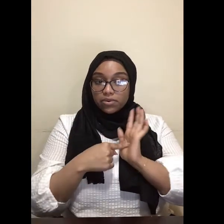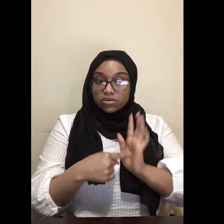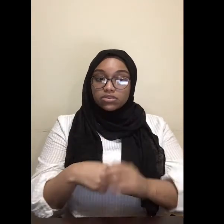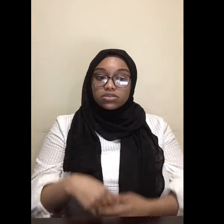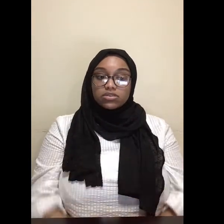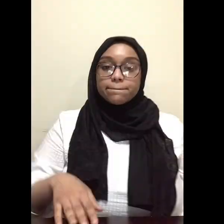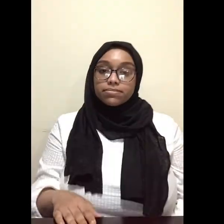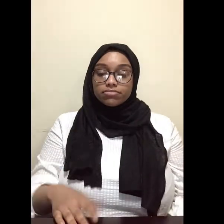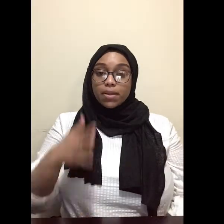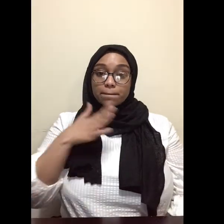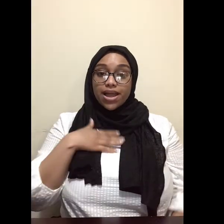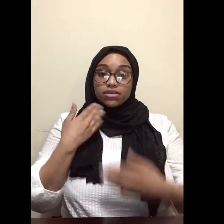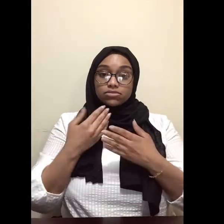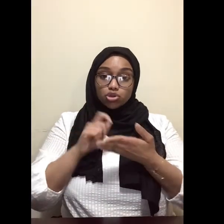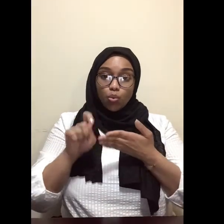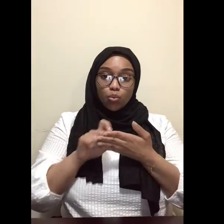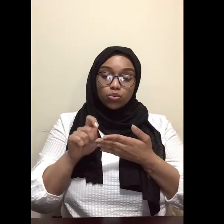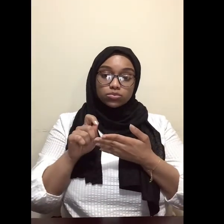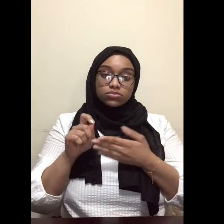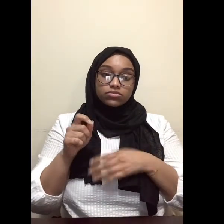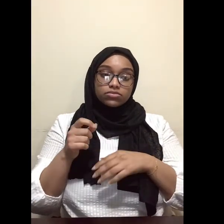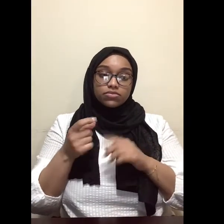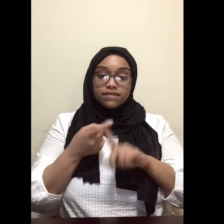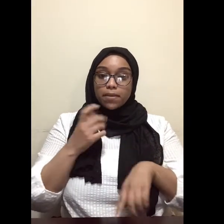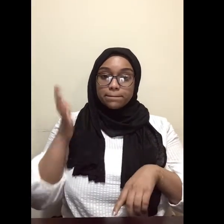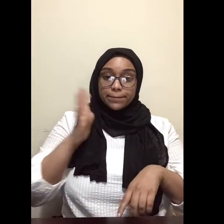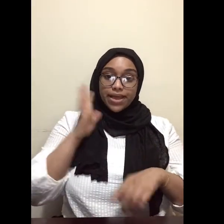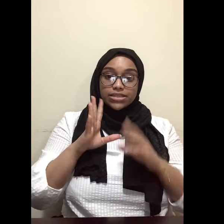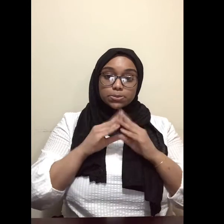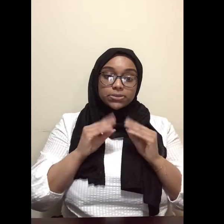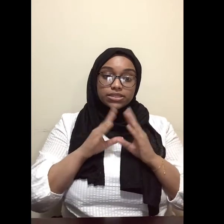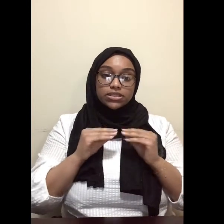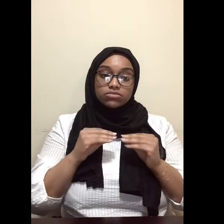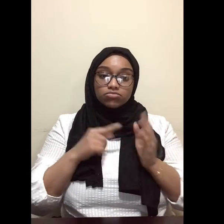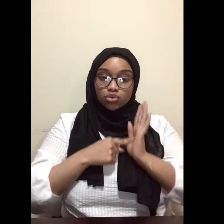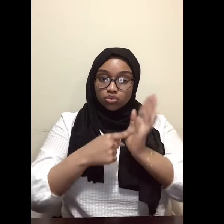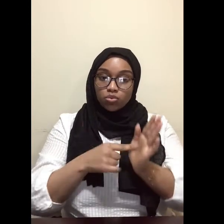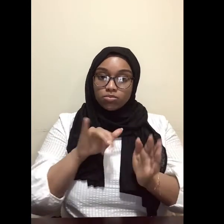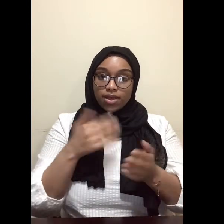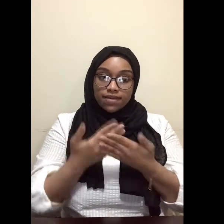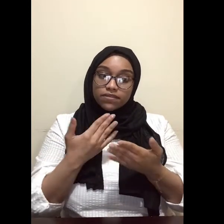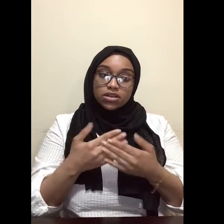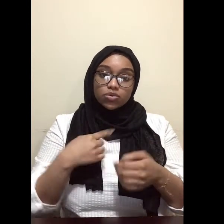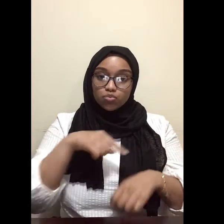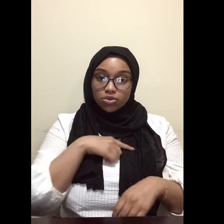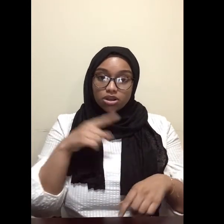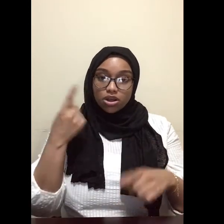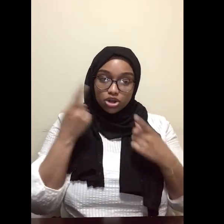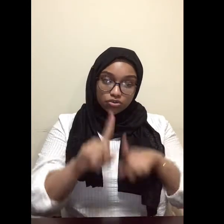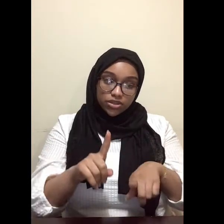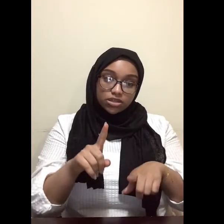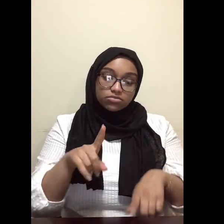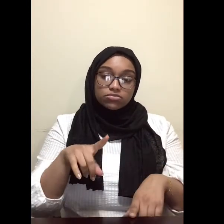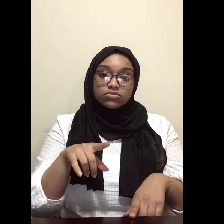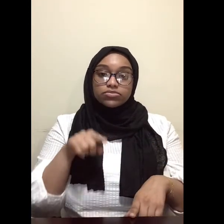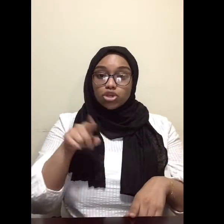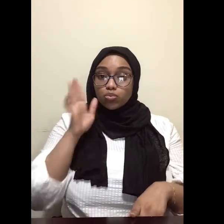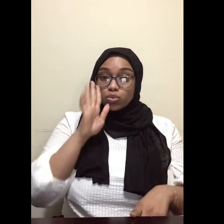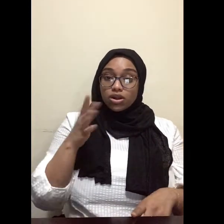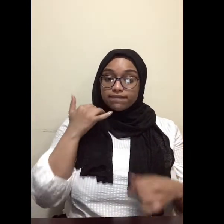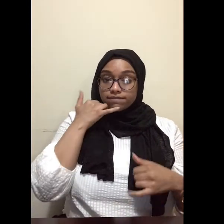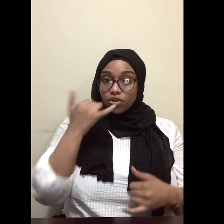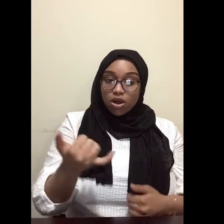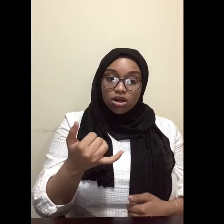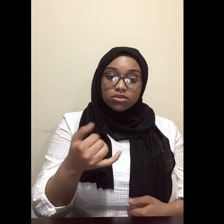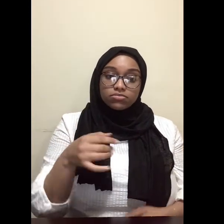to talk about, even at the beginning, this is why we're here. And so you're going to give them time to respond because maybe